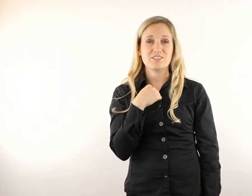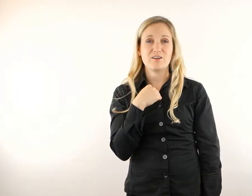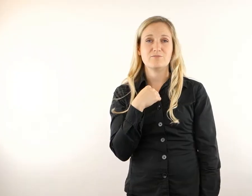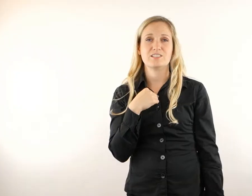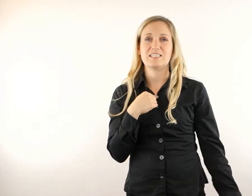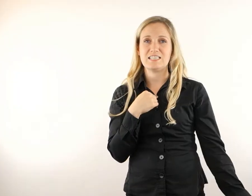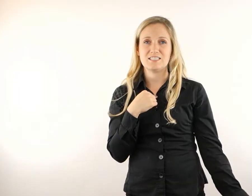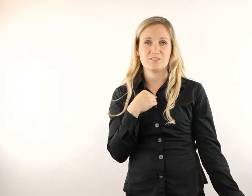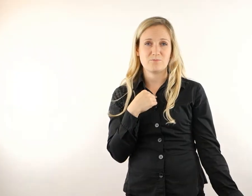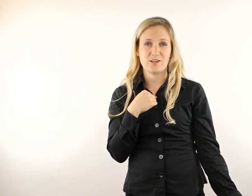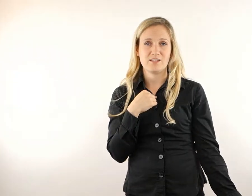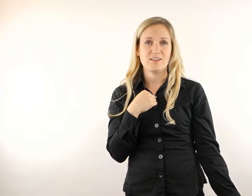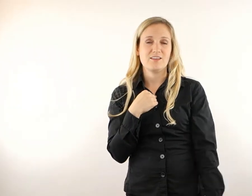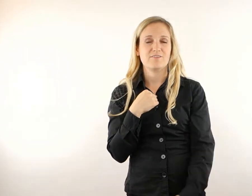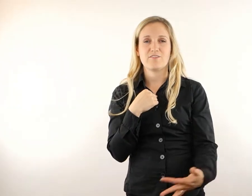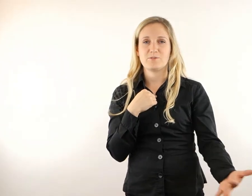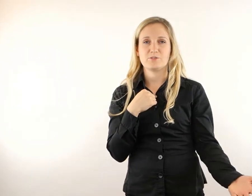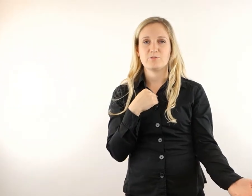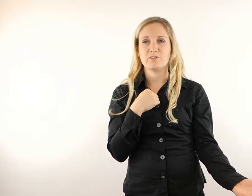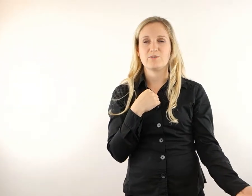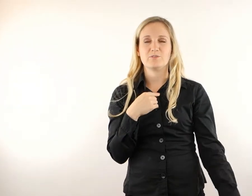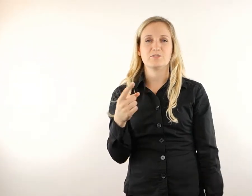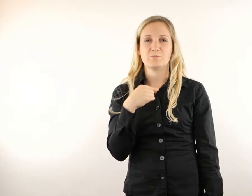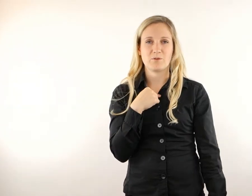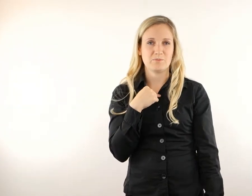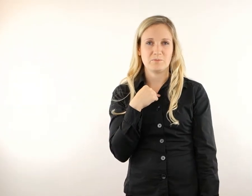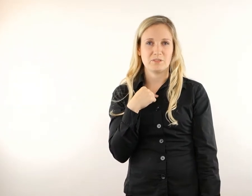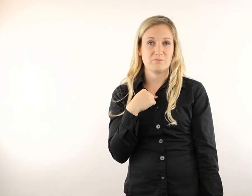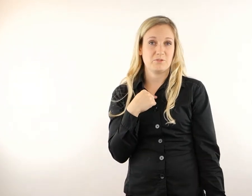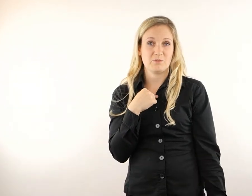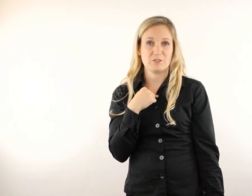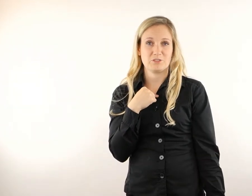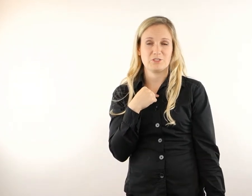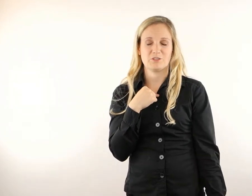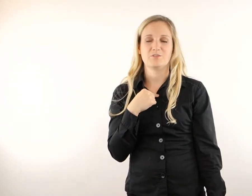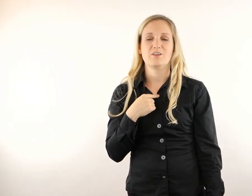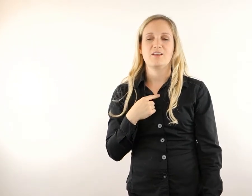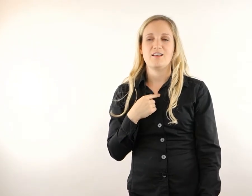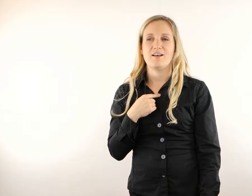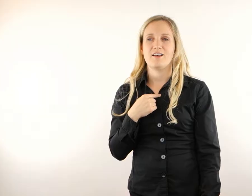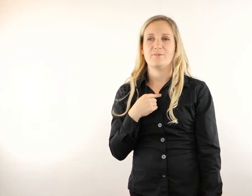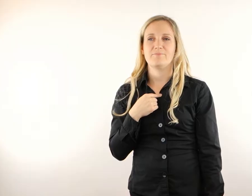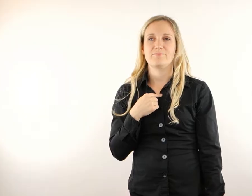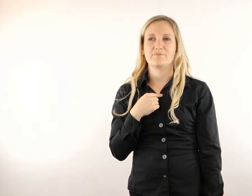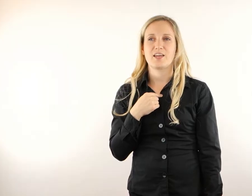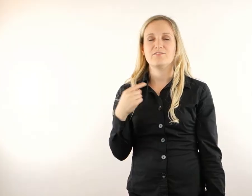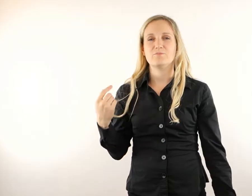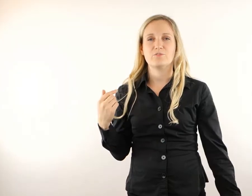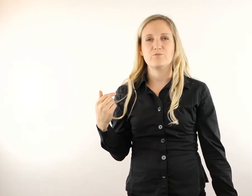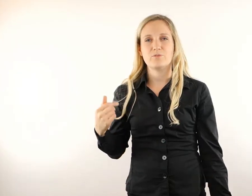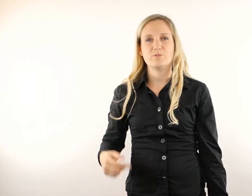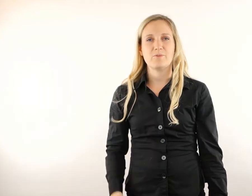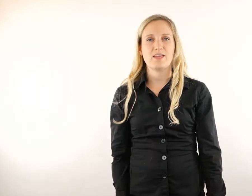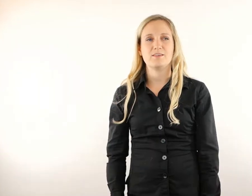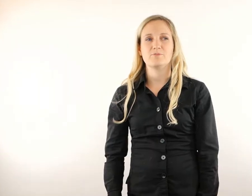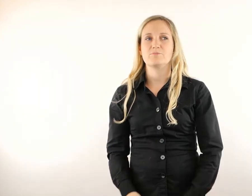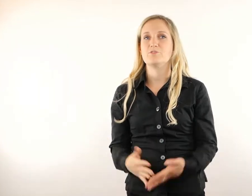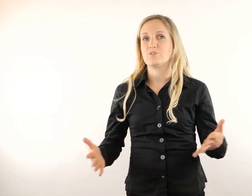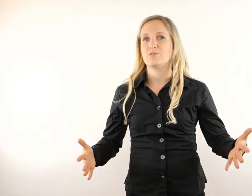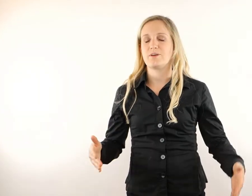yourself, which is the easiest one. If you have a bunch of 3-year-olds, it's probably the one that you should do. Kind of a more formal way, more musical way